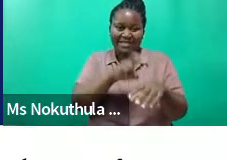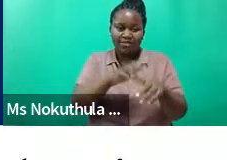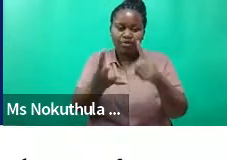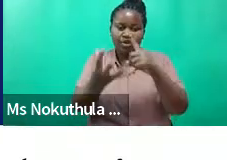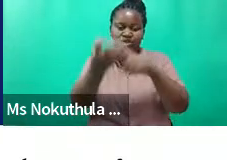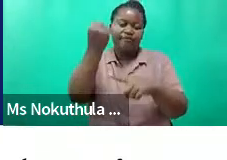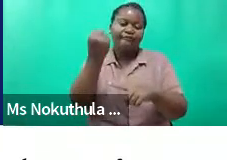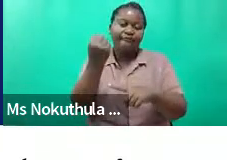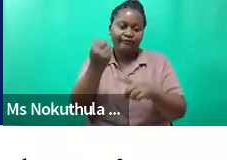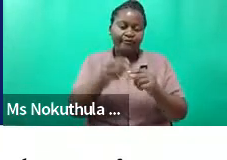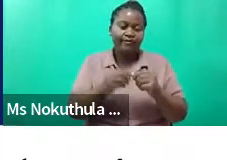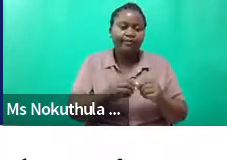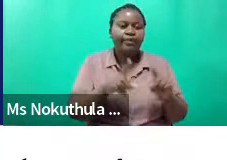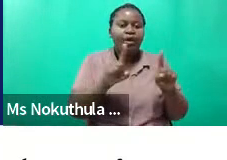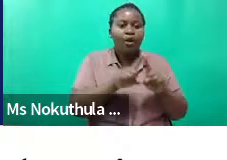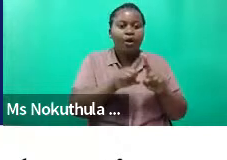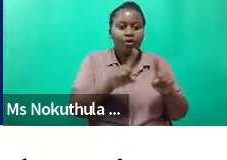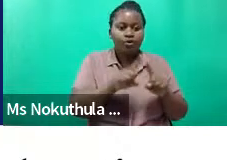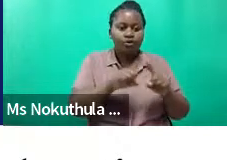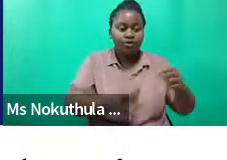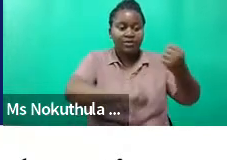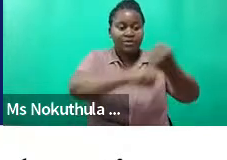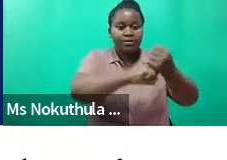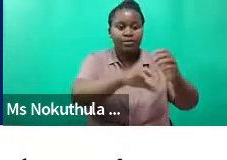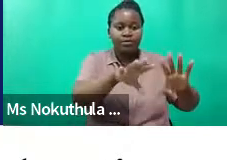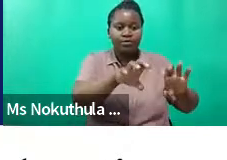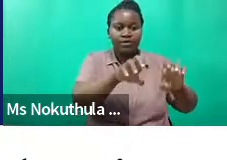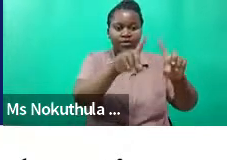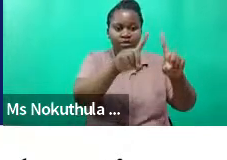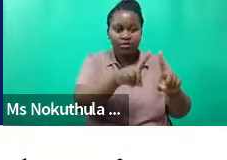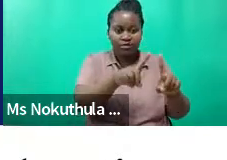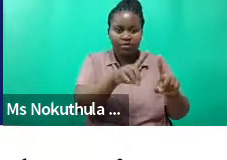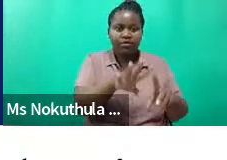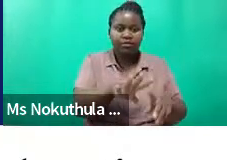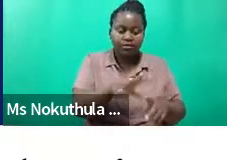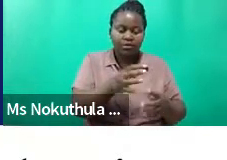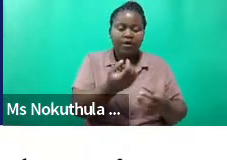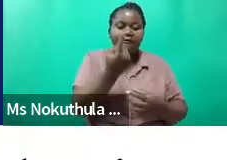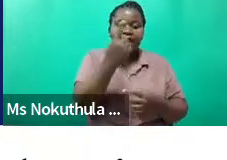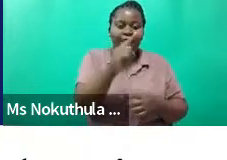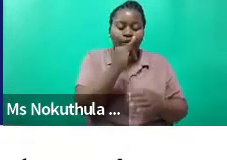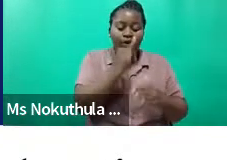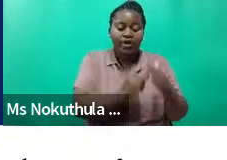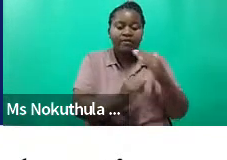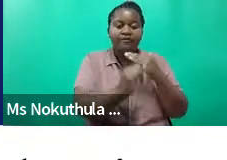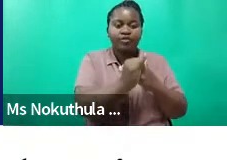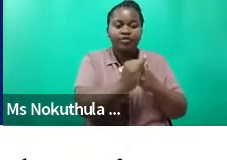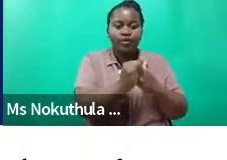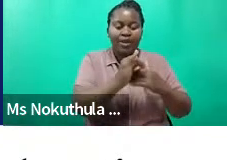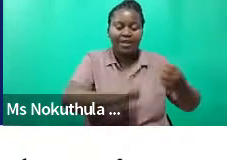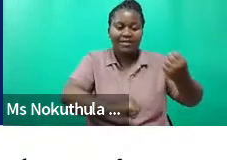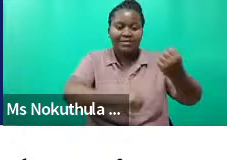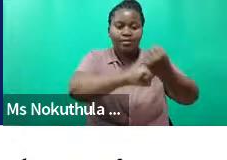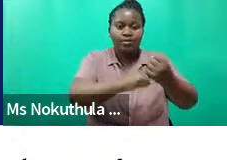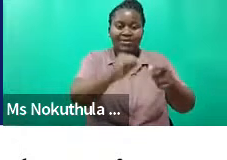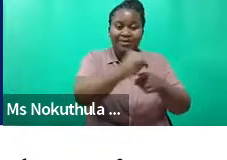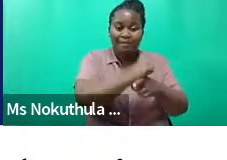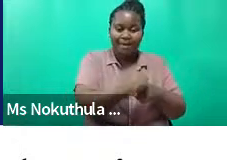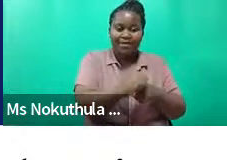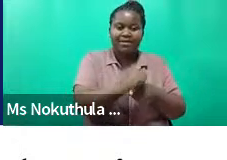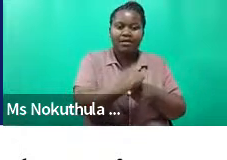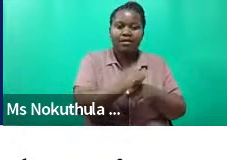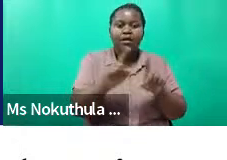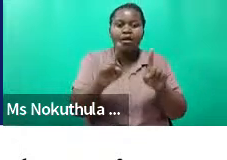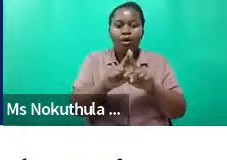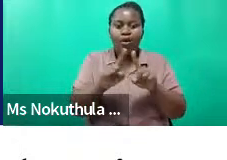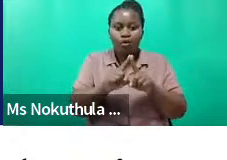so supported education is defined as the provision of individualized support, practical support and instruction